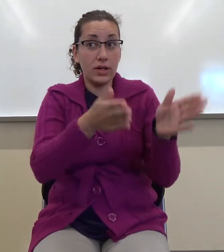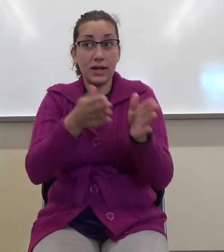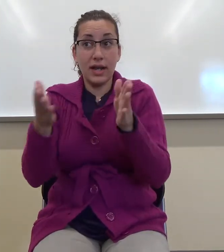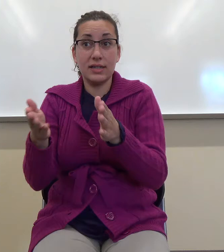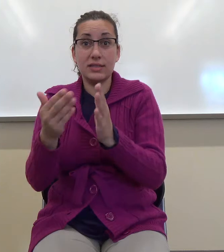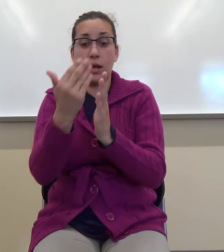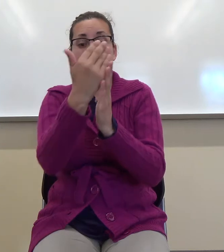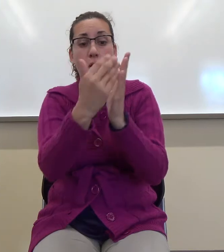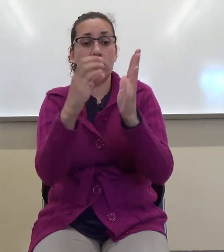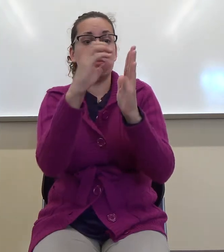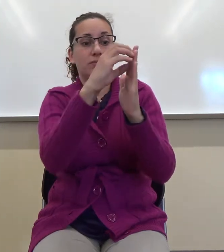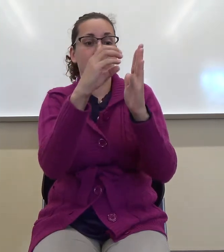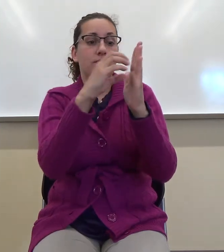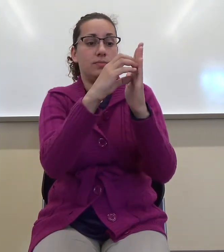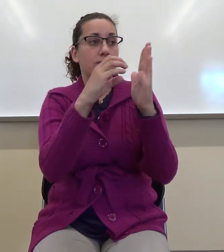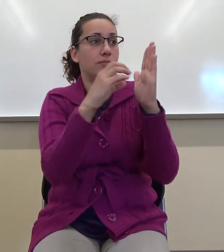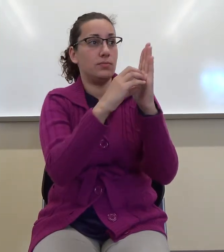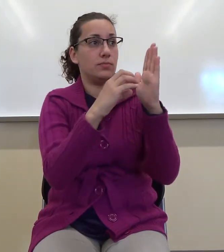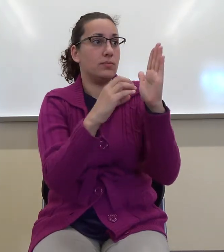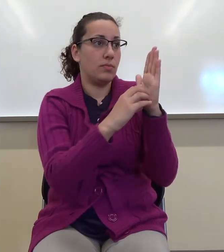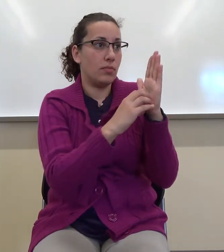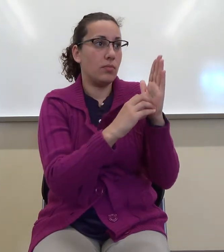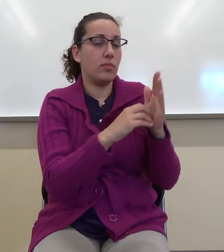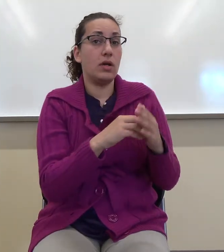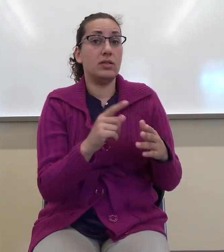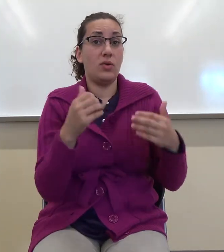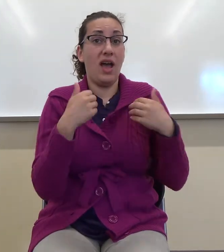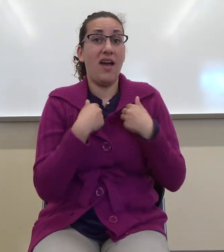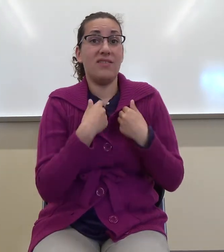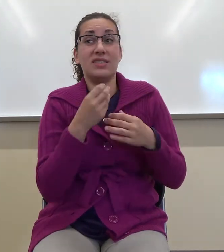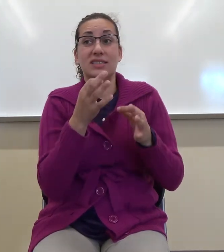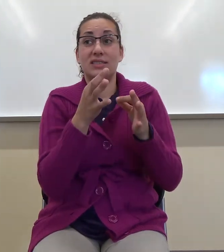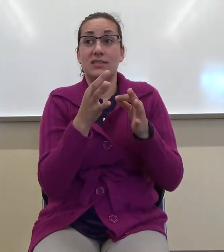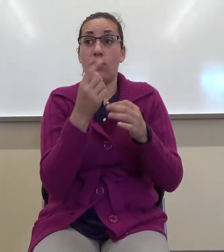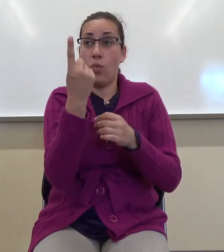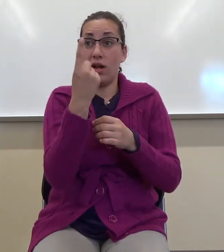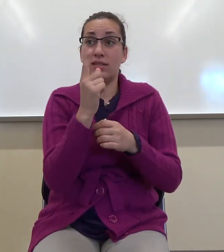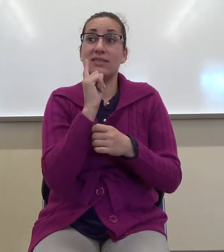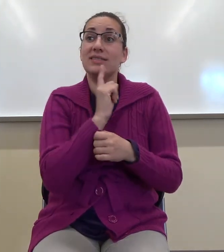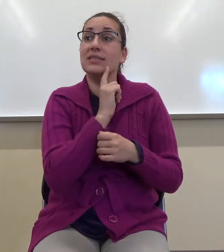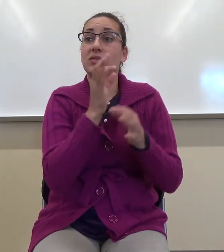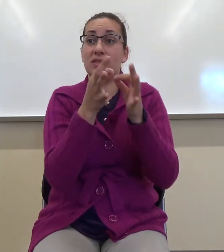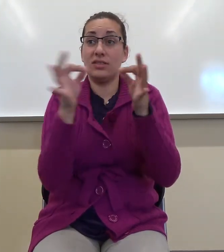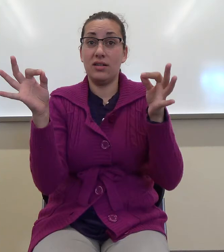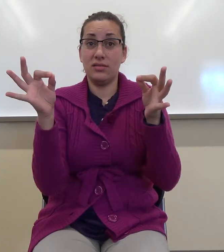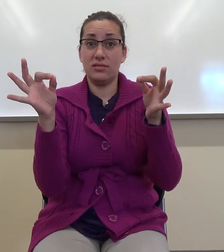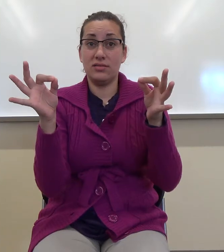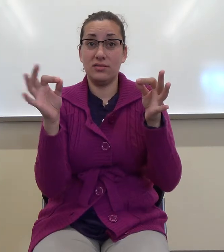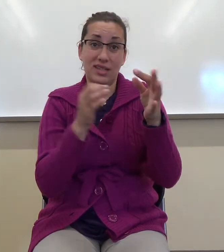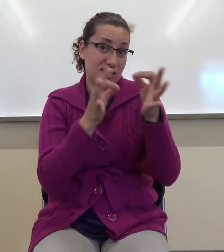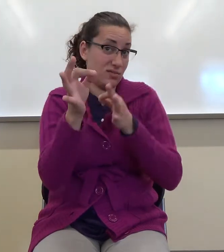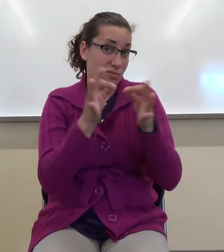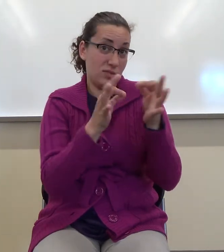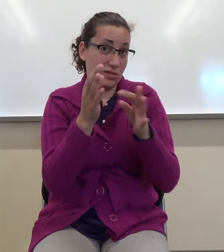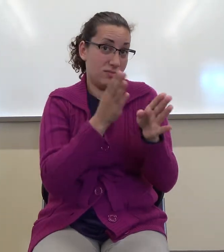that. And is there a single sentence that tells me everything the author is saying, which we know now is the